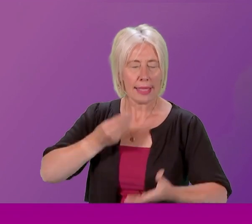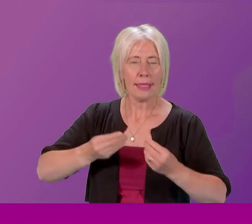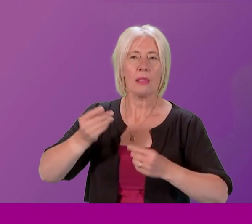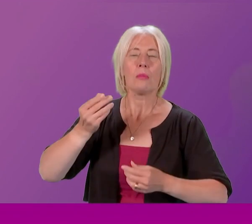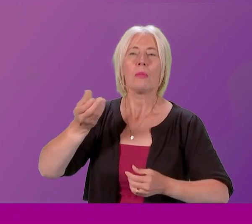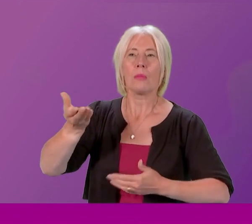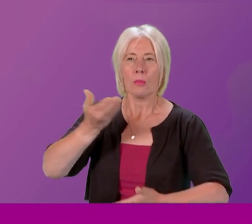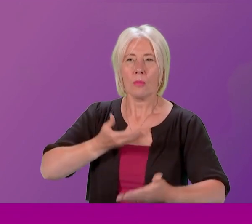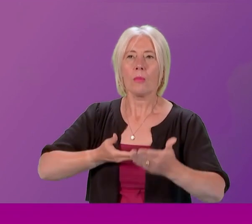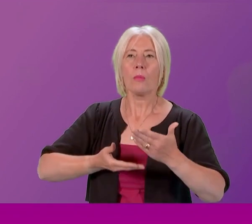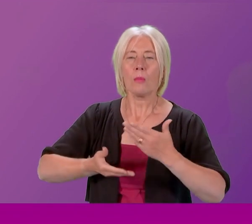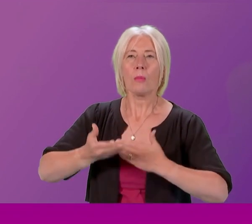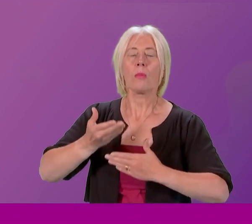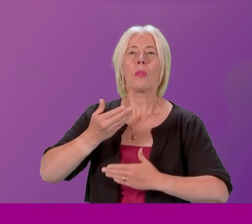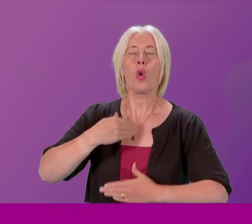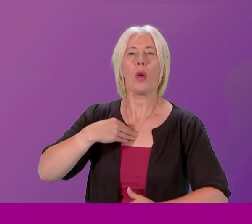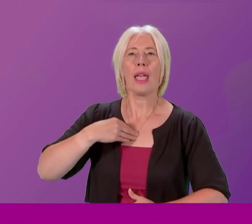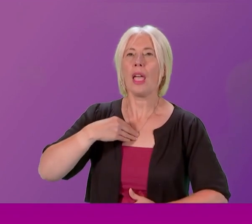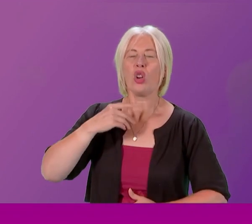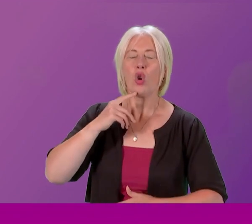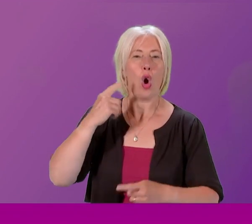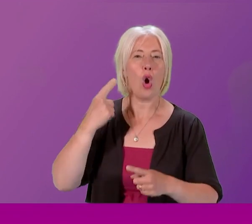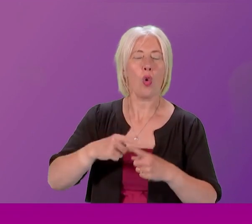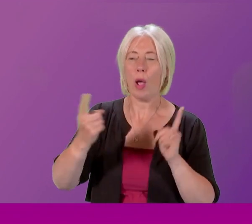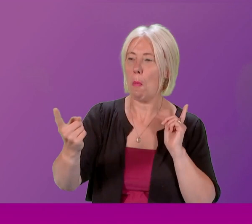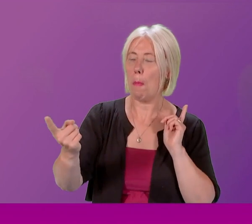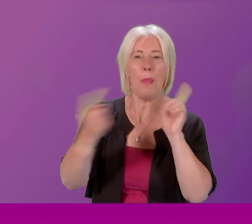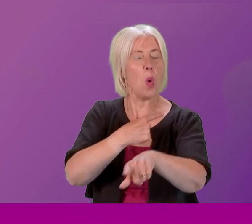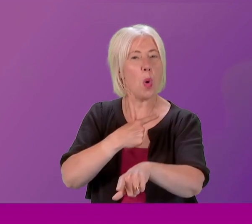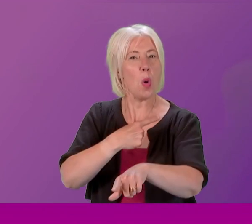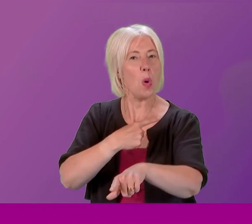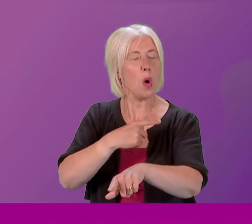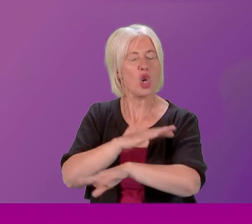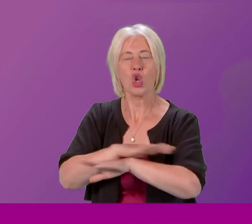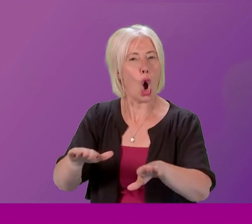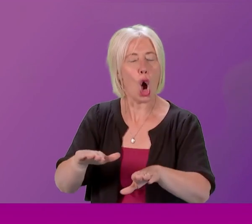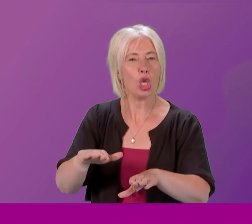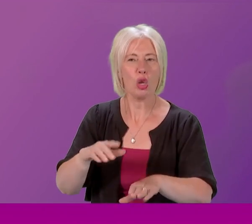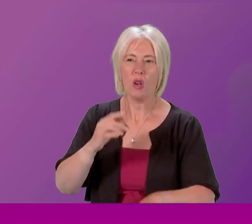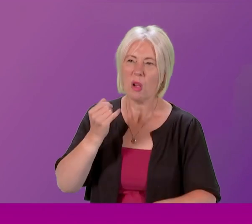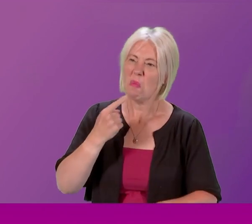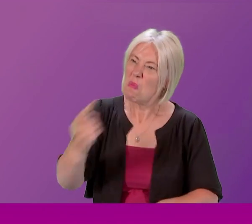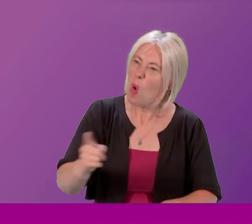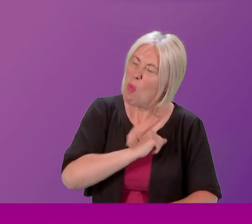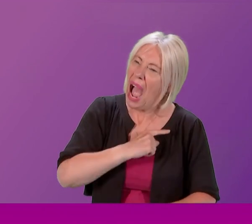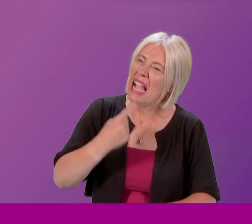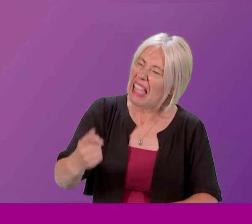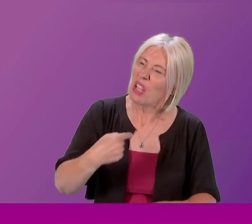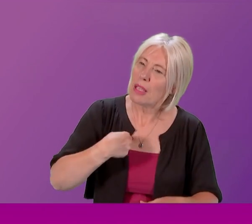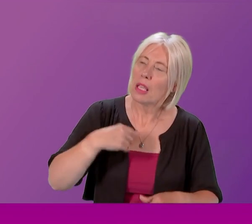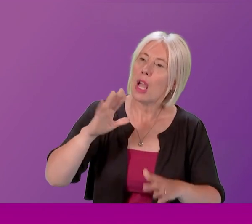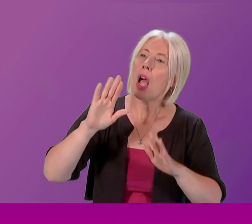you time to think about an action. So rather than being reactive and saying, how dare you say that to me,